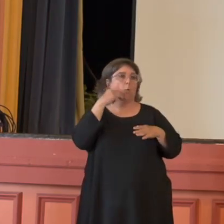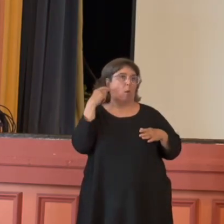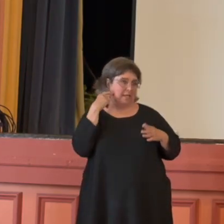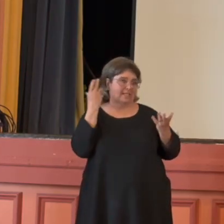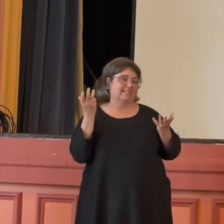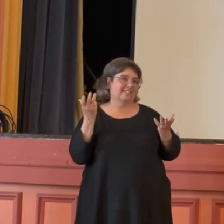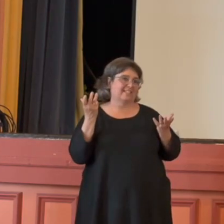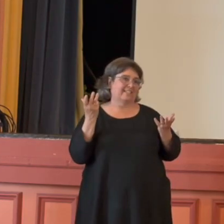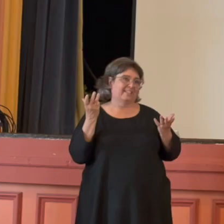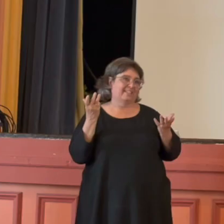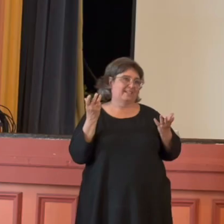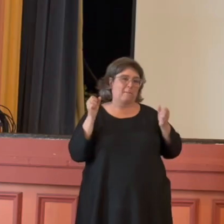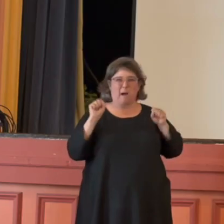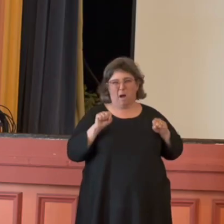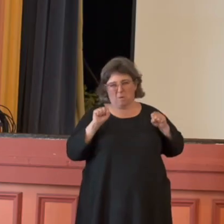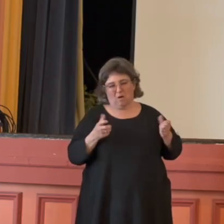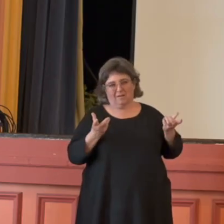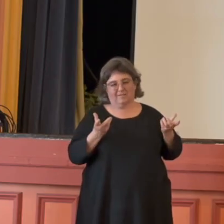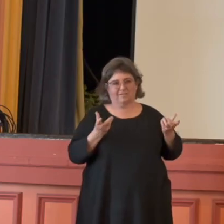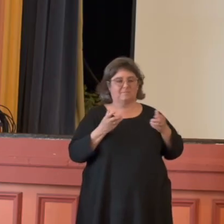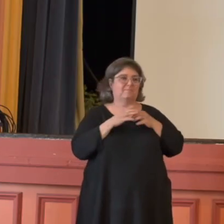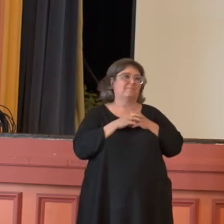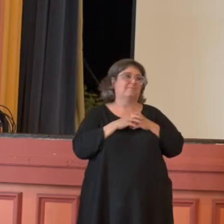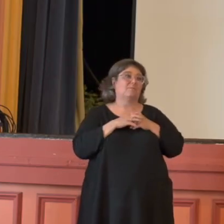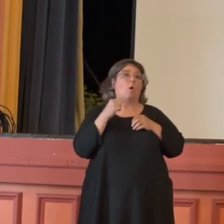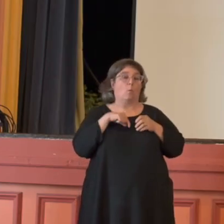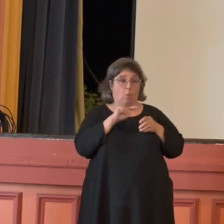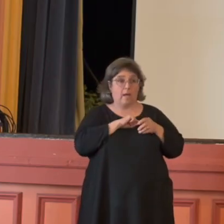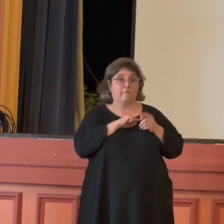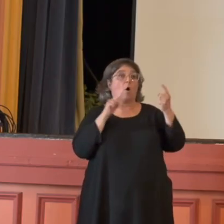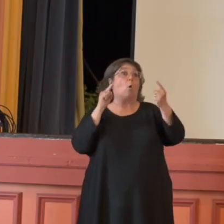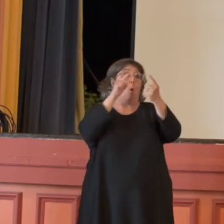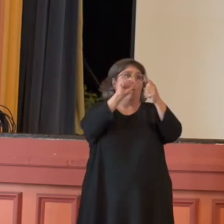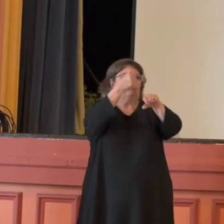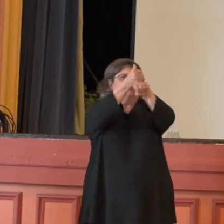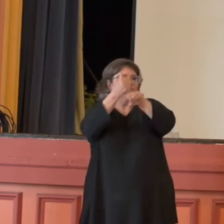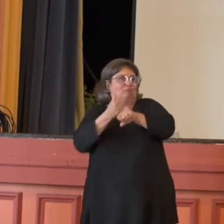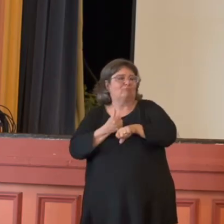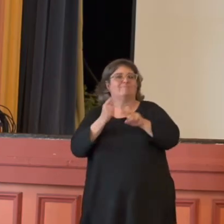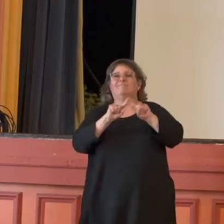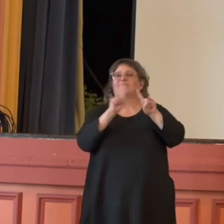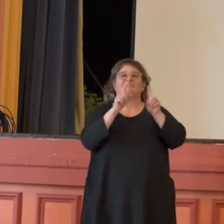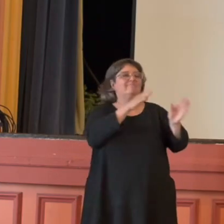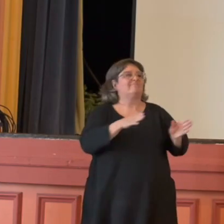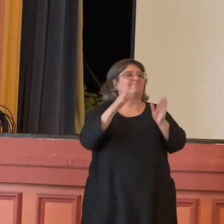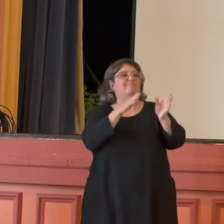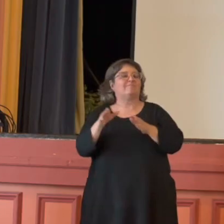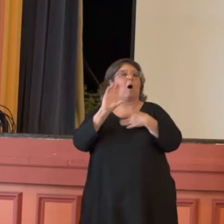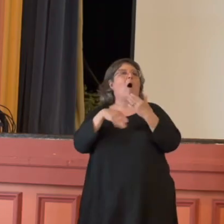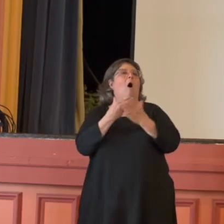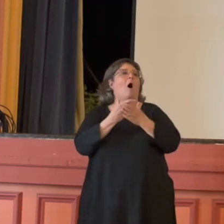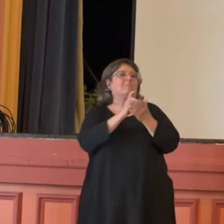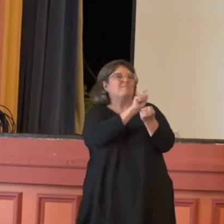residents as we can as well. And so we're putting goals into all of our plans, all of